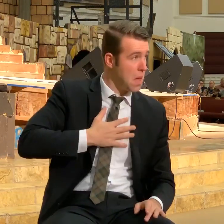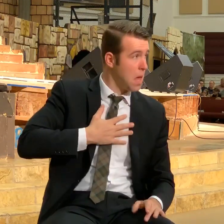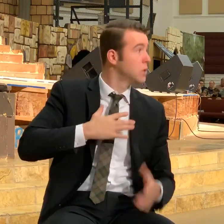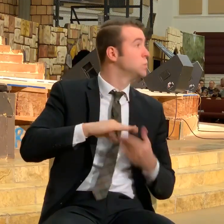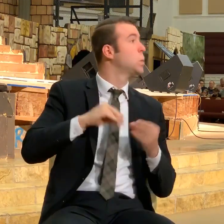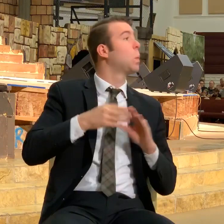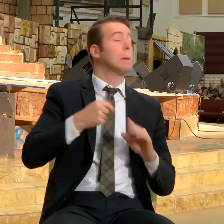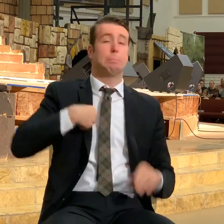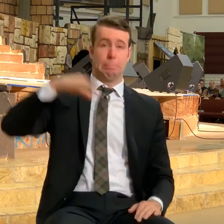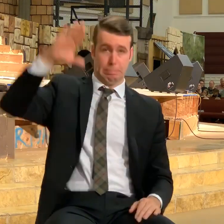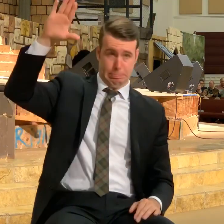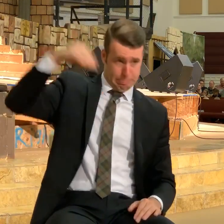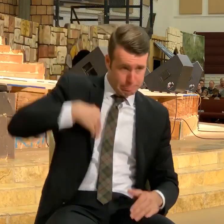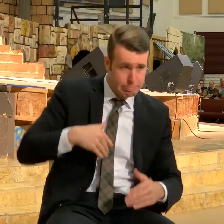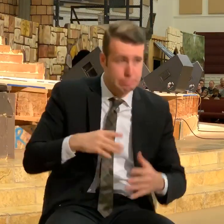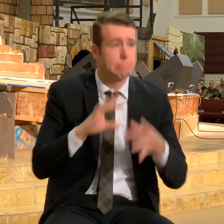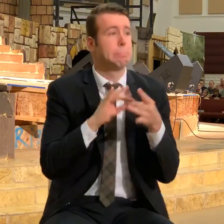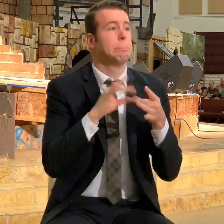want a little piece of bread.